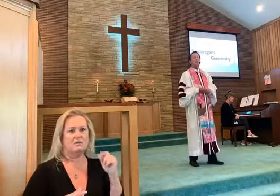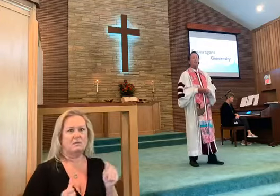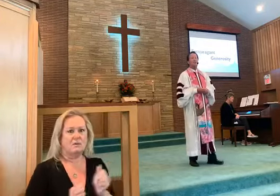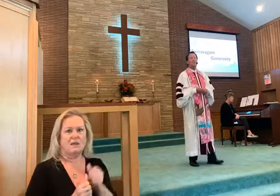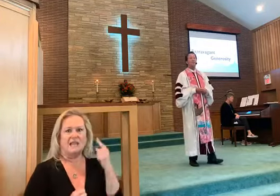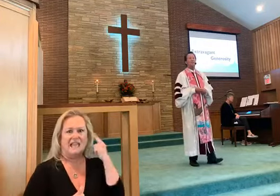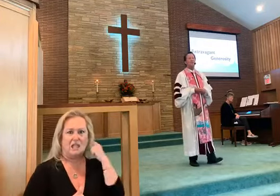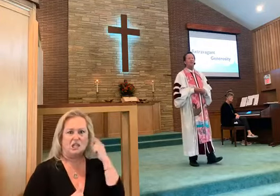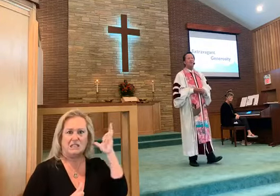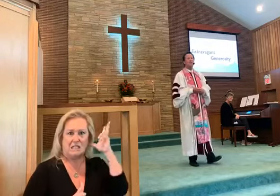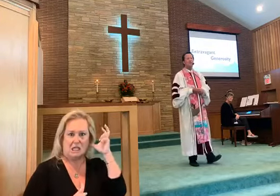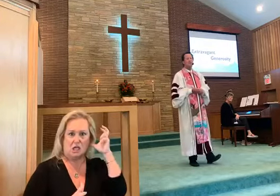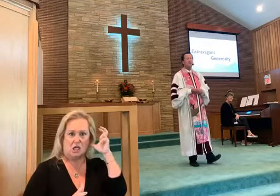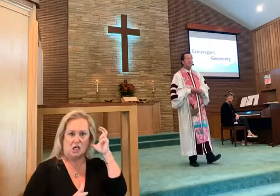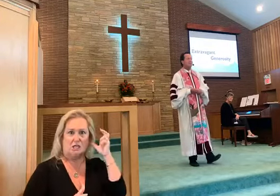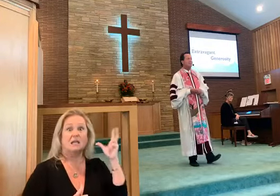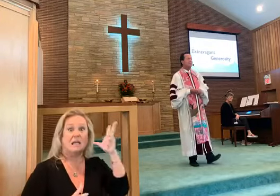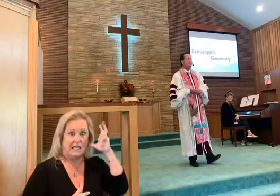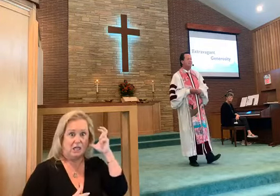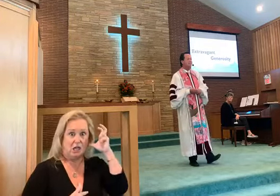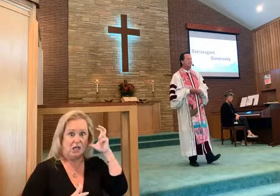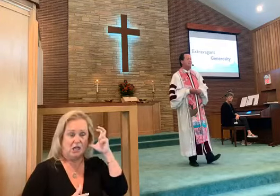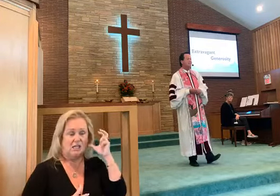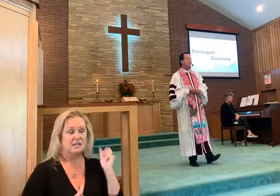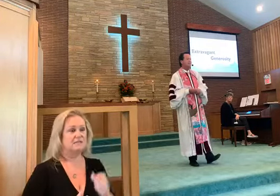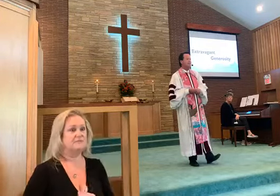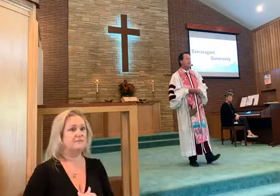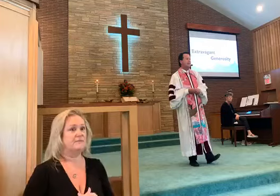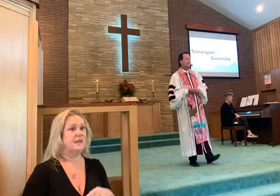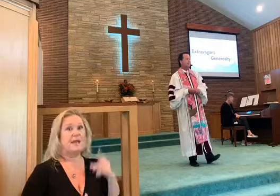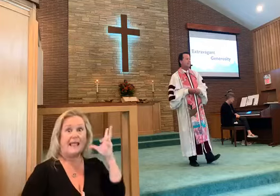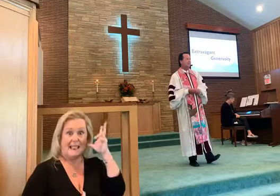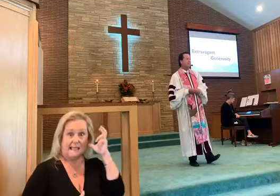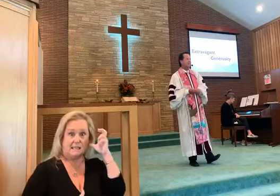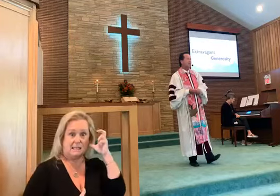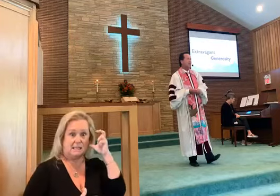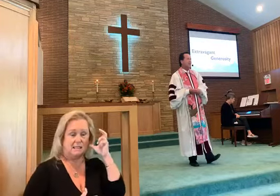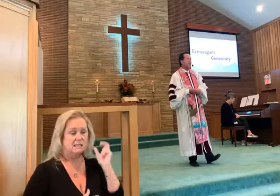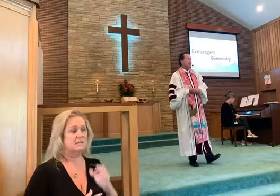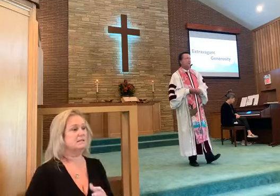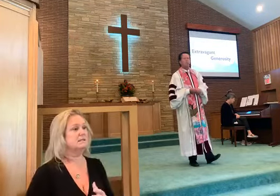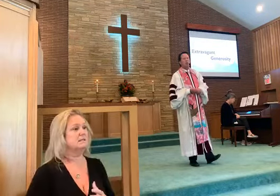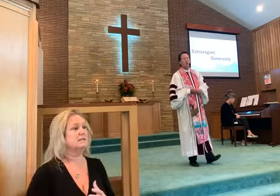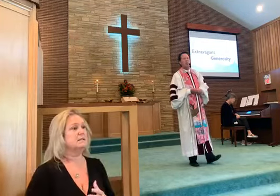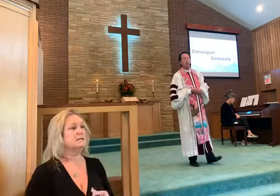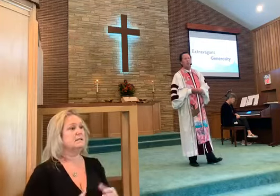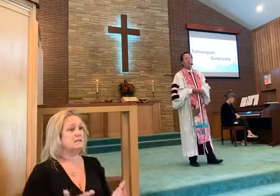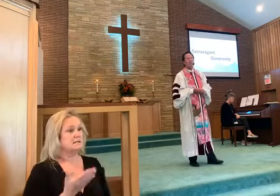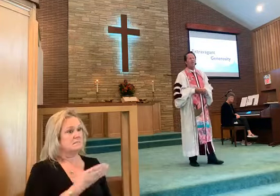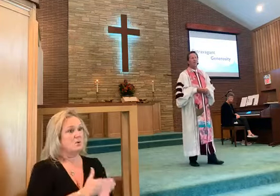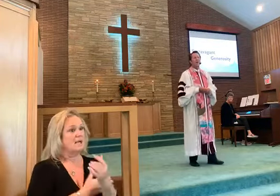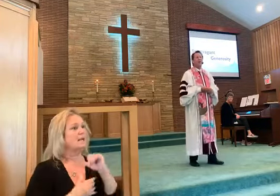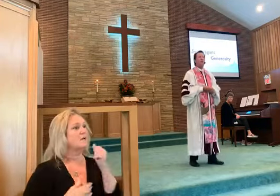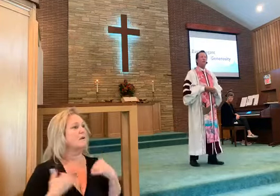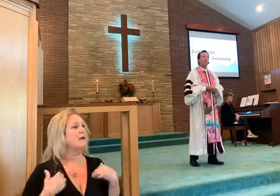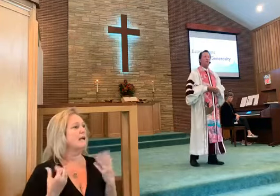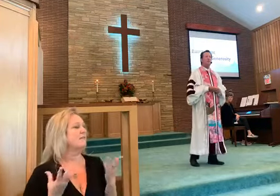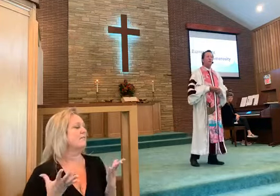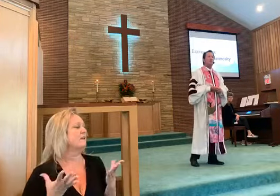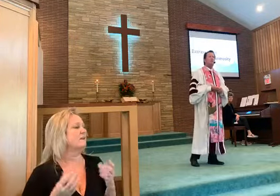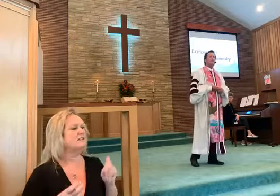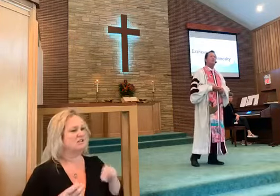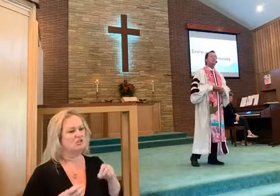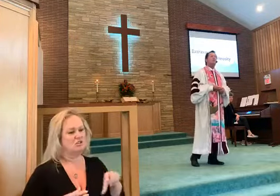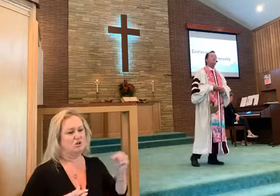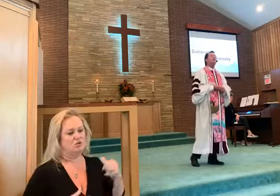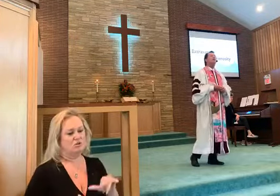hear, hear and listen. So this morning I don't have a whole lot of you should go do